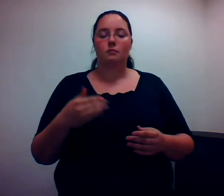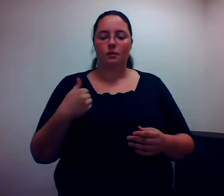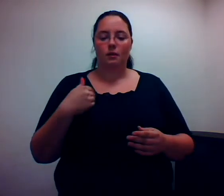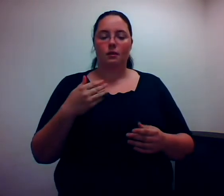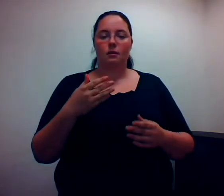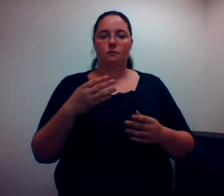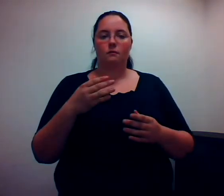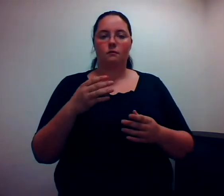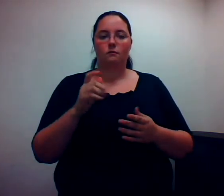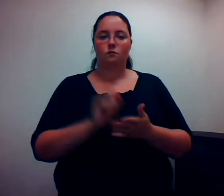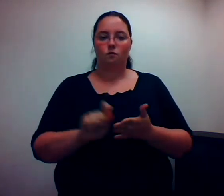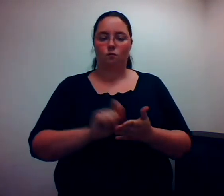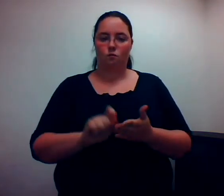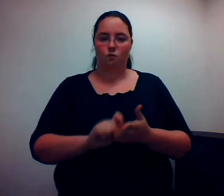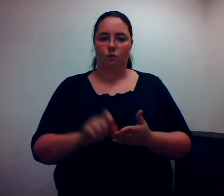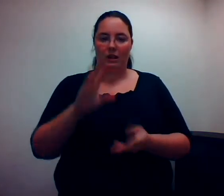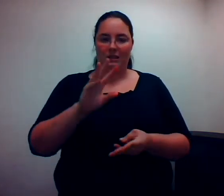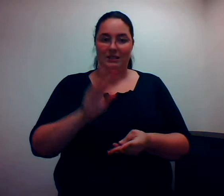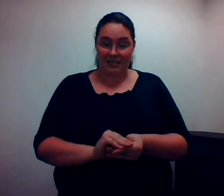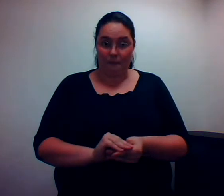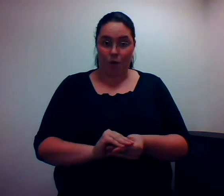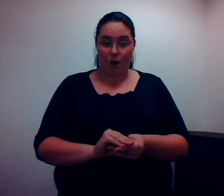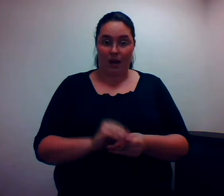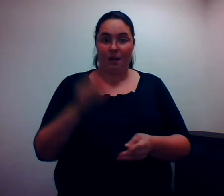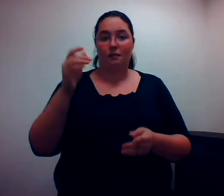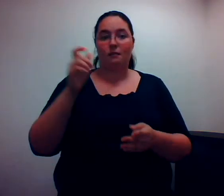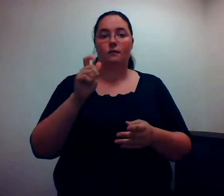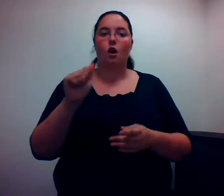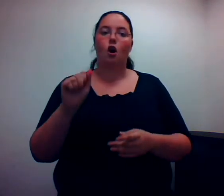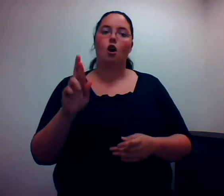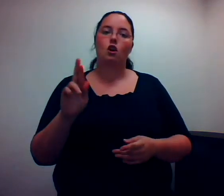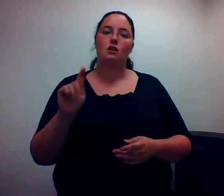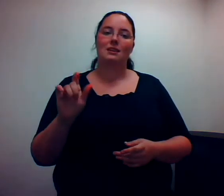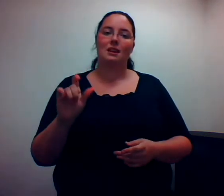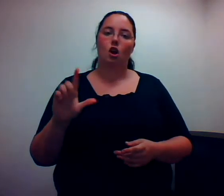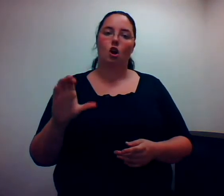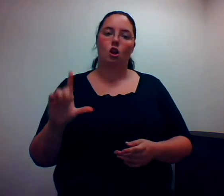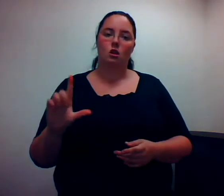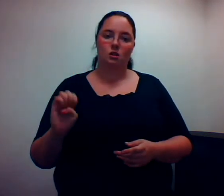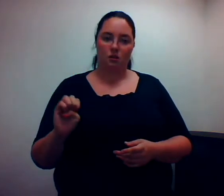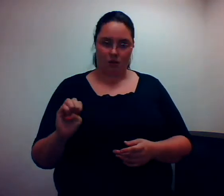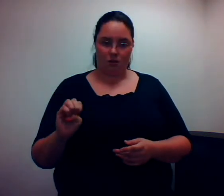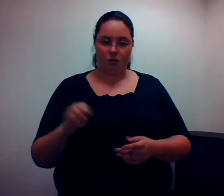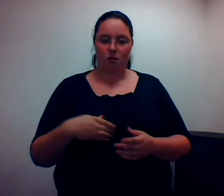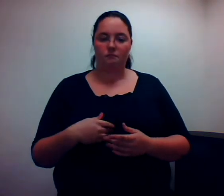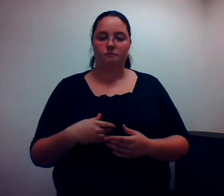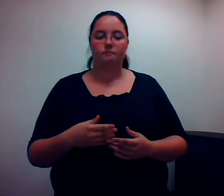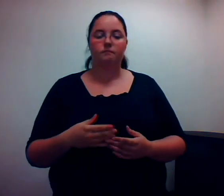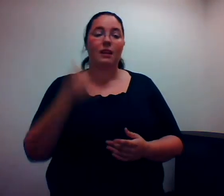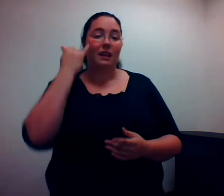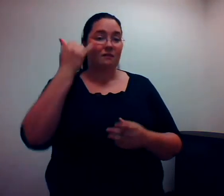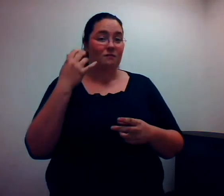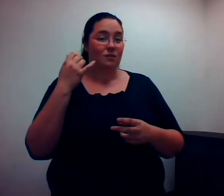articles. But what I encourage them to do is look for the issues in the article. So, for example, if you have 2 articles